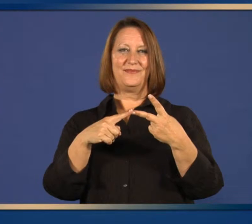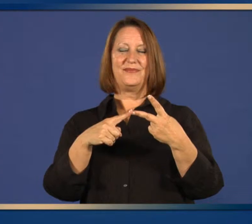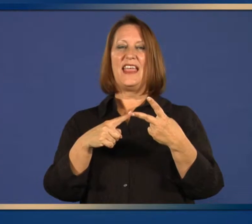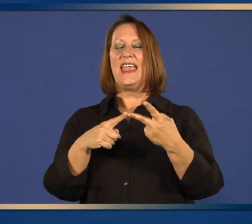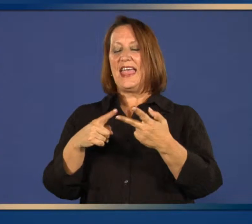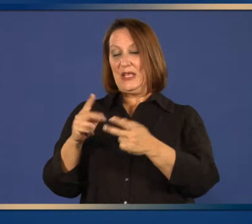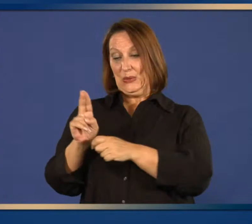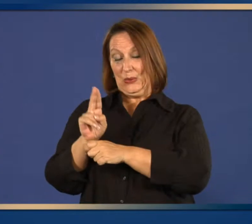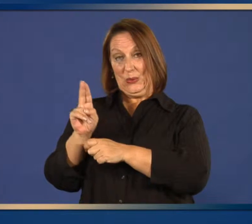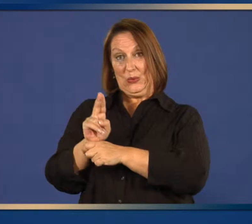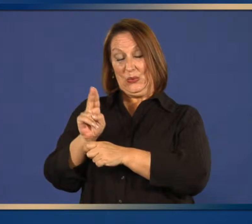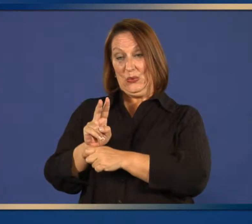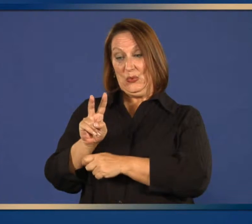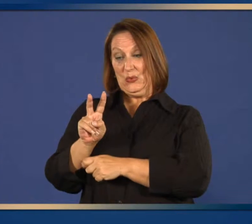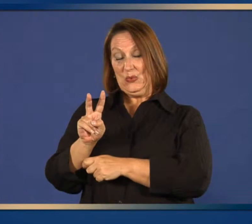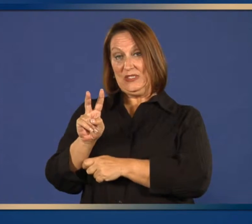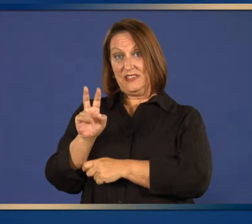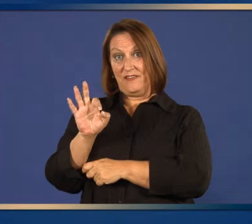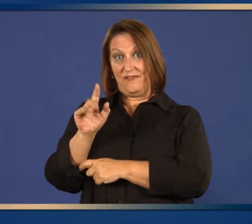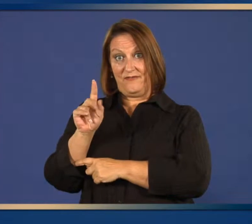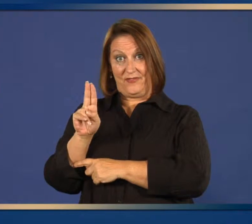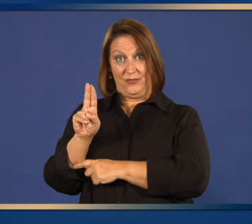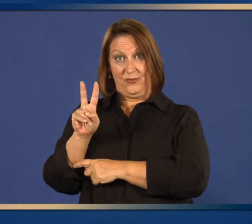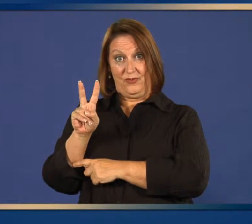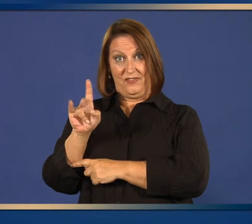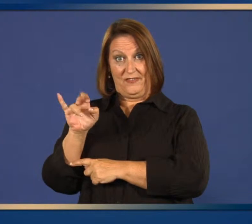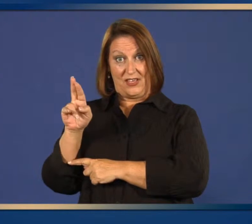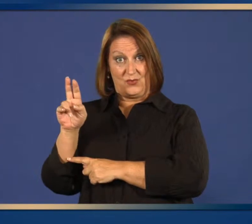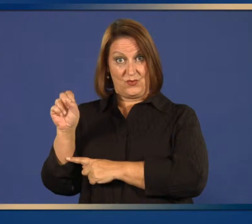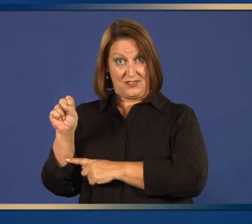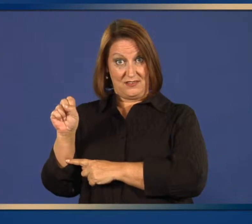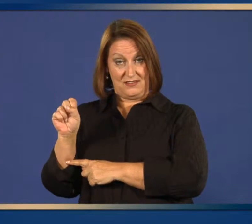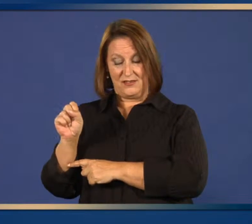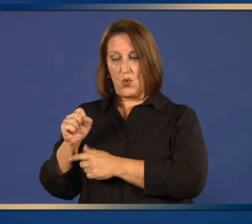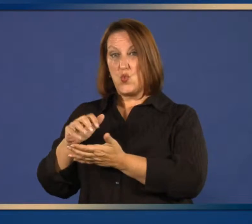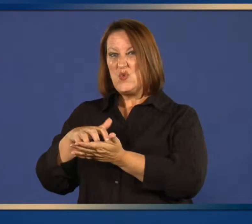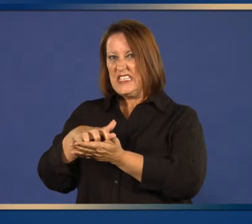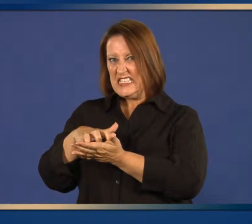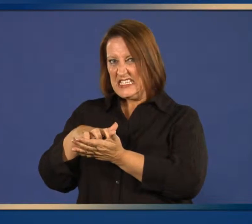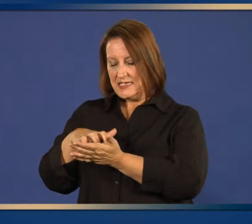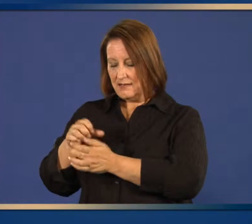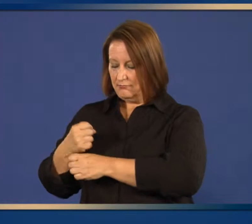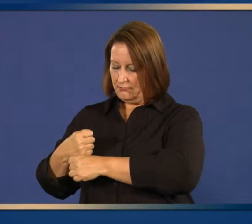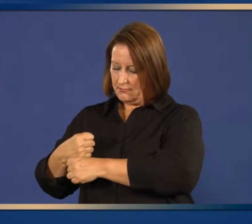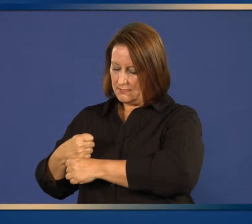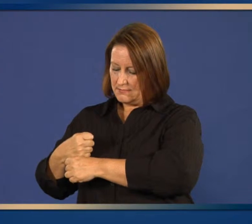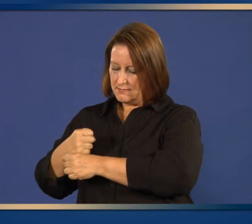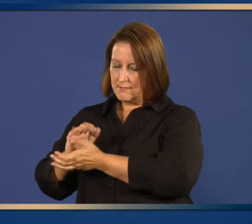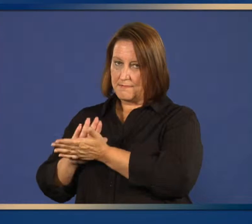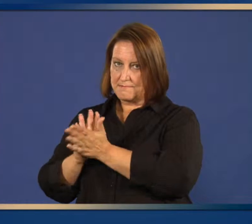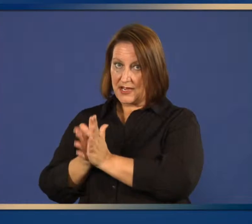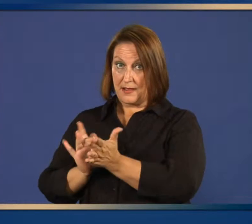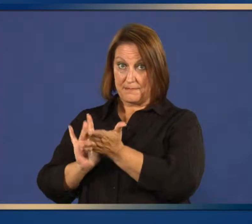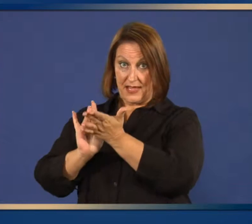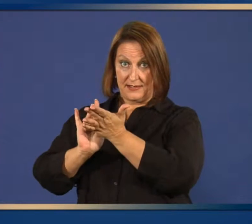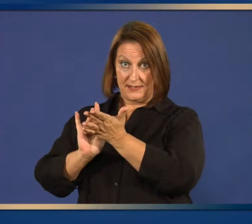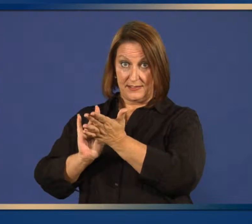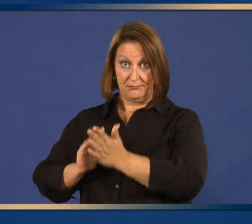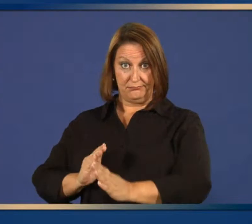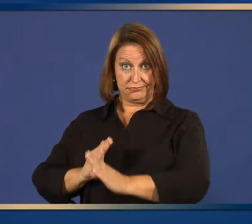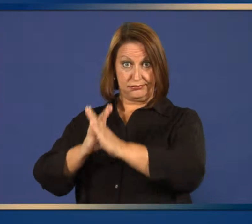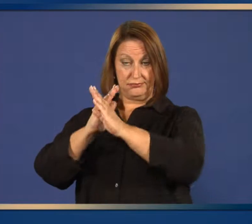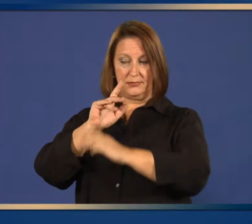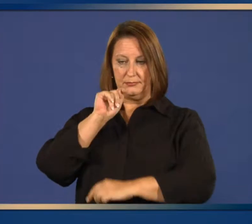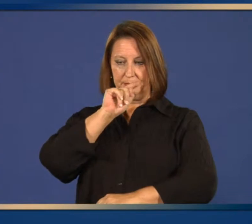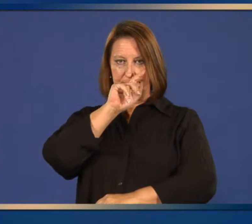2, live, attenuated, or weakened influenza vaccine is sprayed into the nostrils.